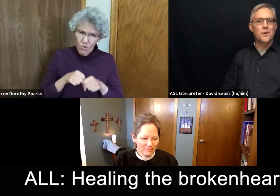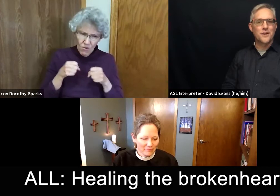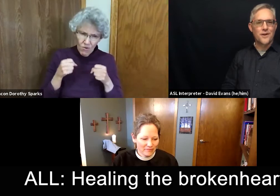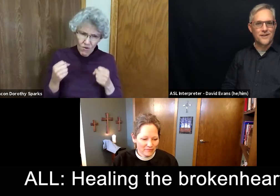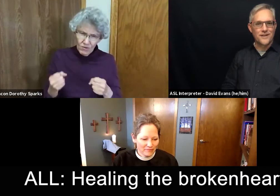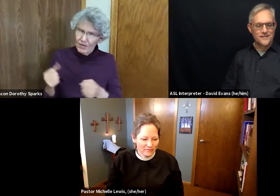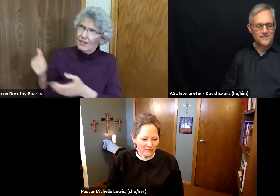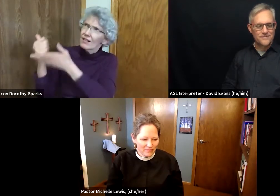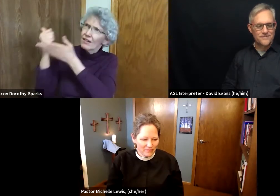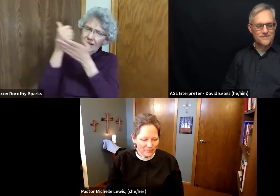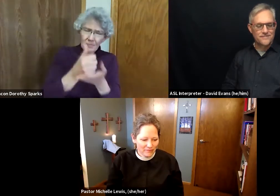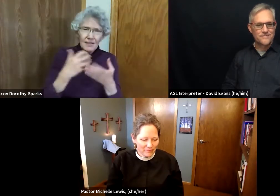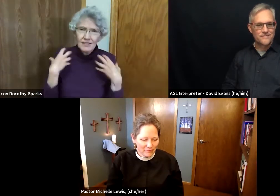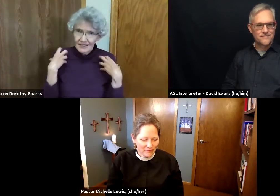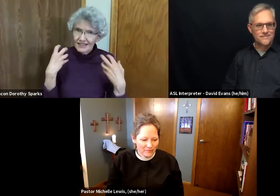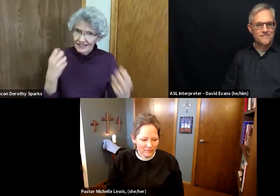Healing the brokenhearted.